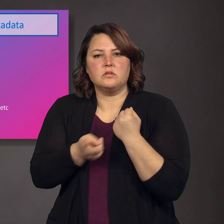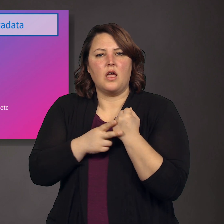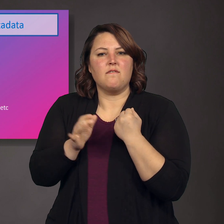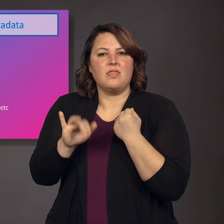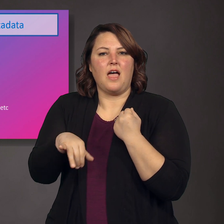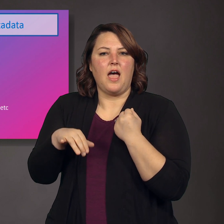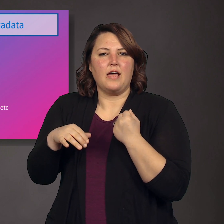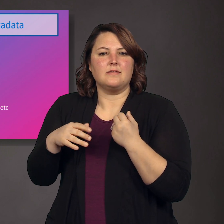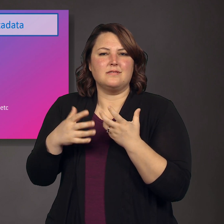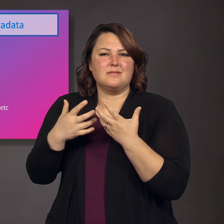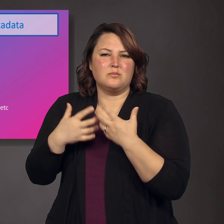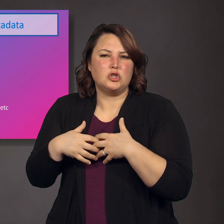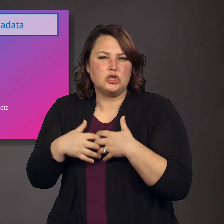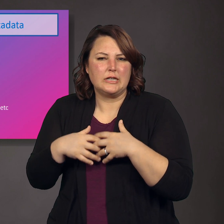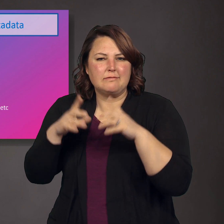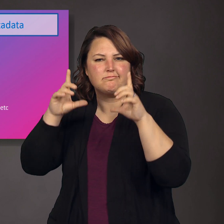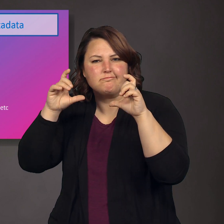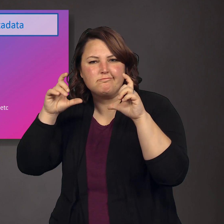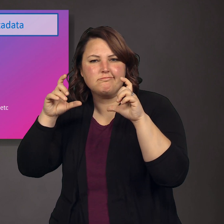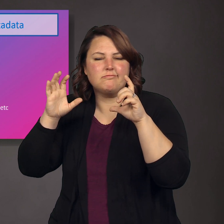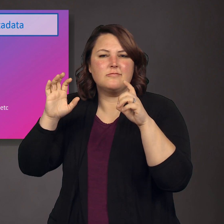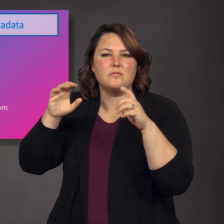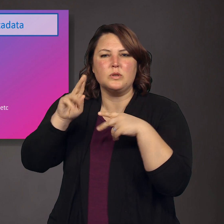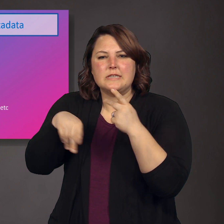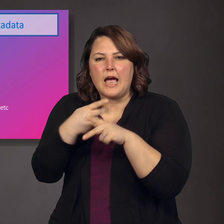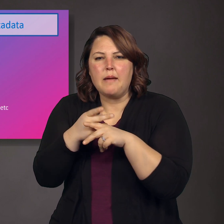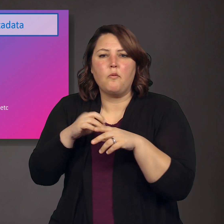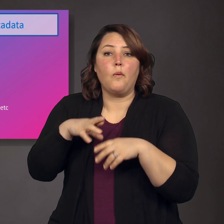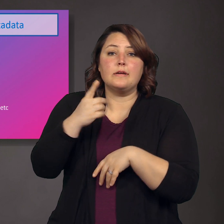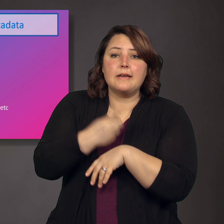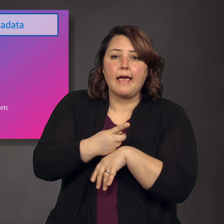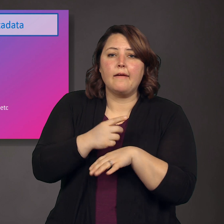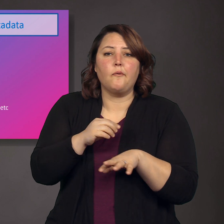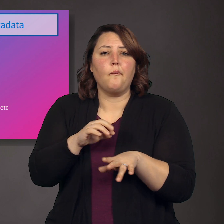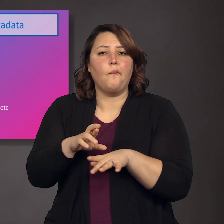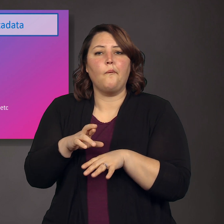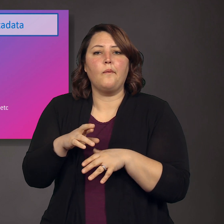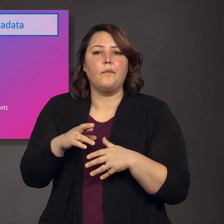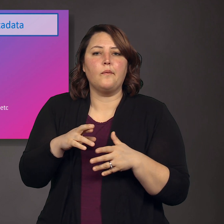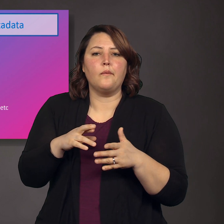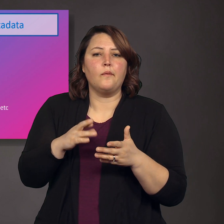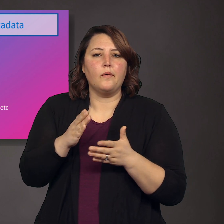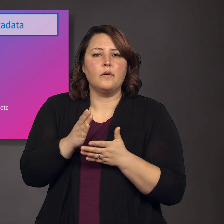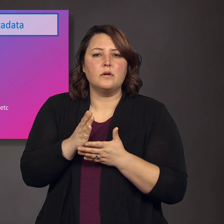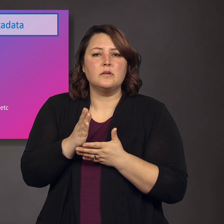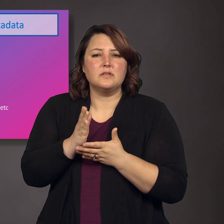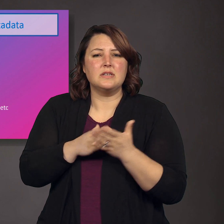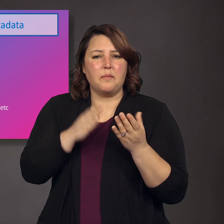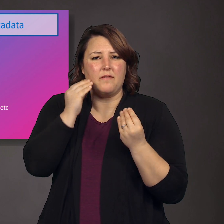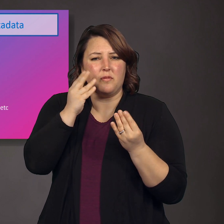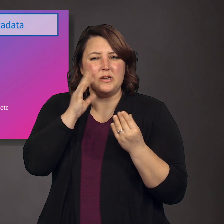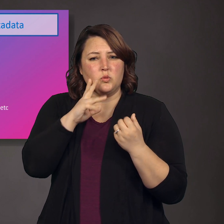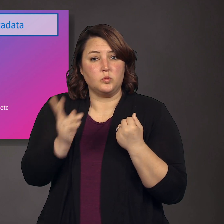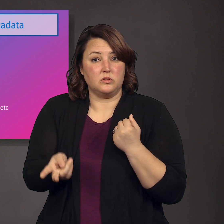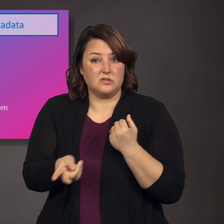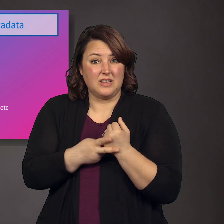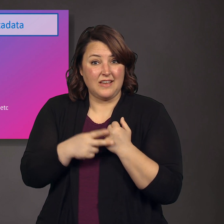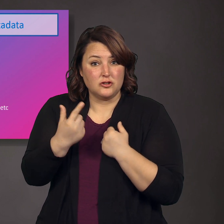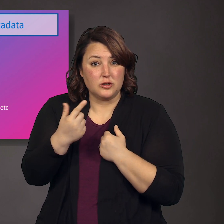date it was created or the photo was taken. Sometimes some devices record the GPS location where it was taken, and